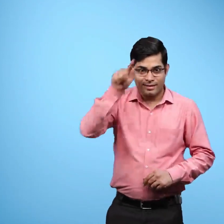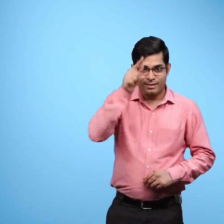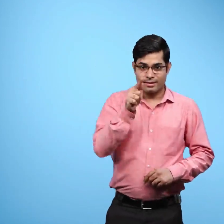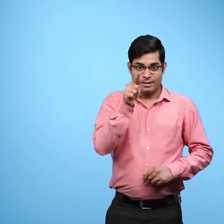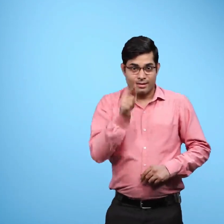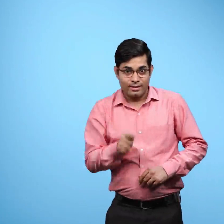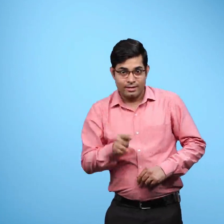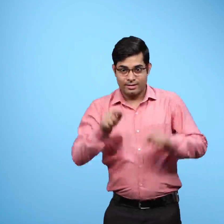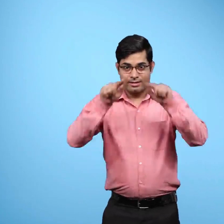circles.